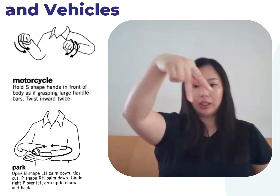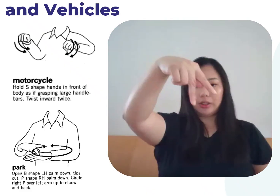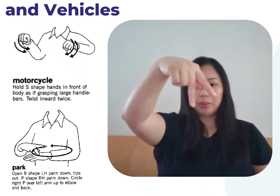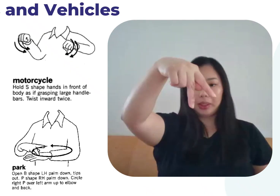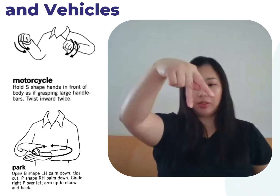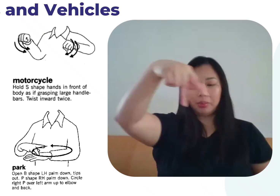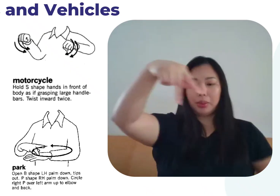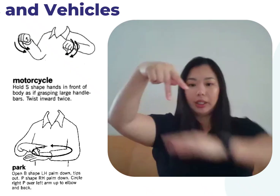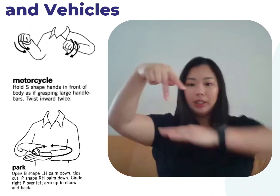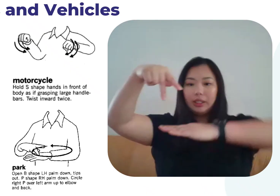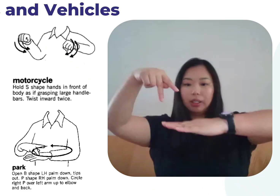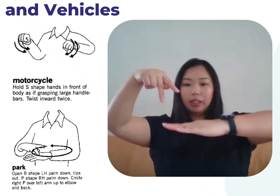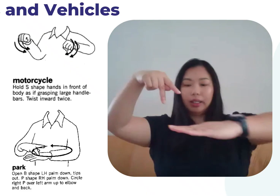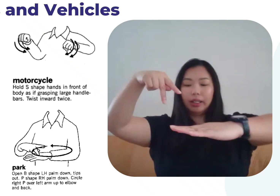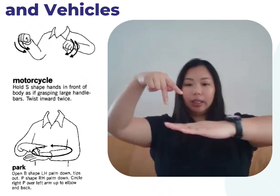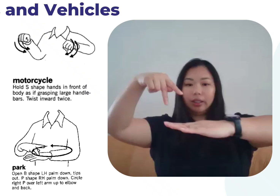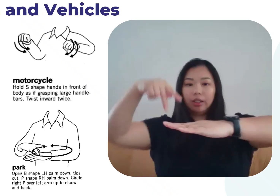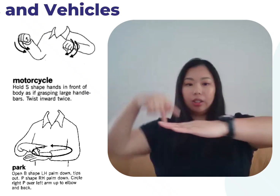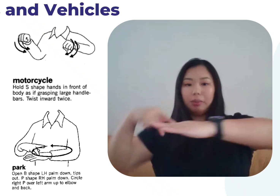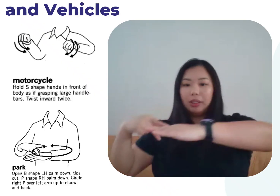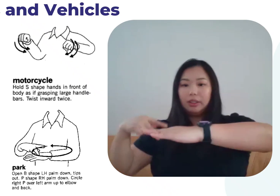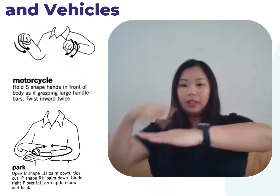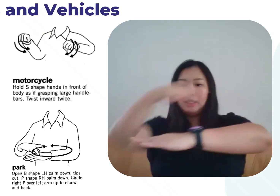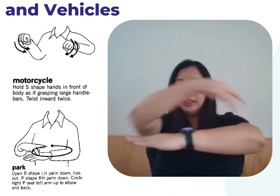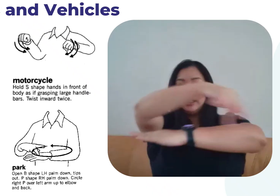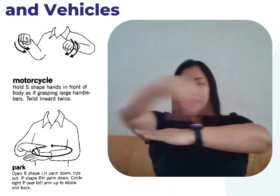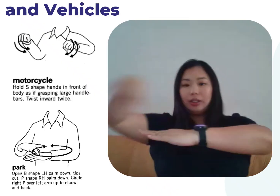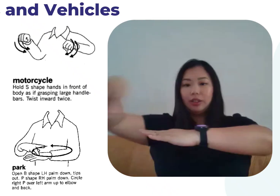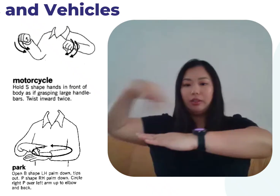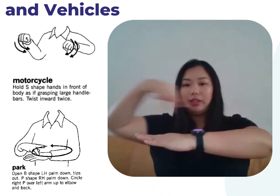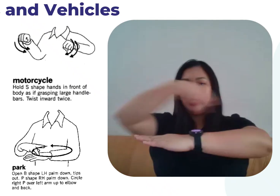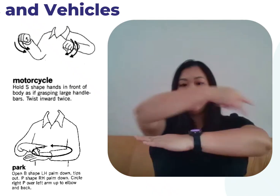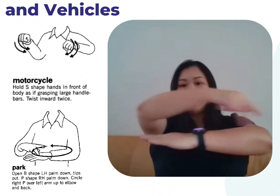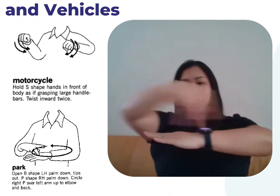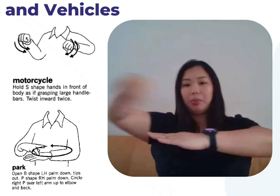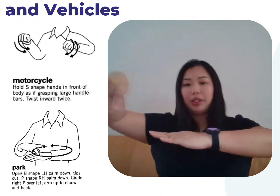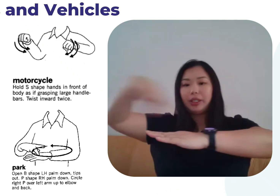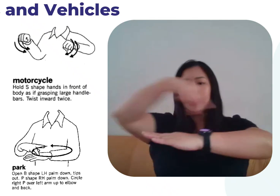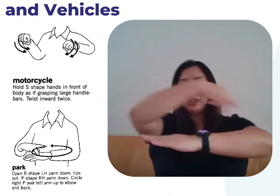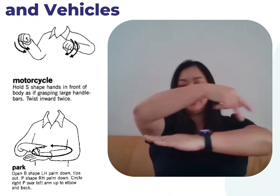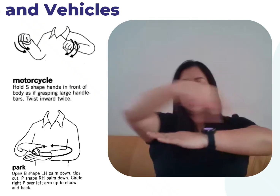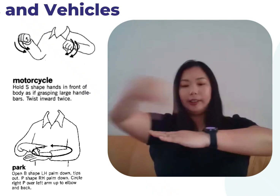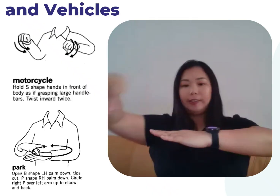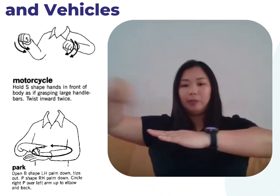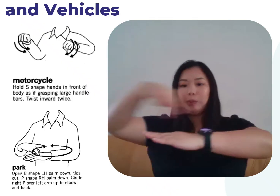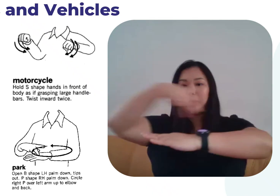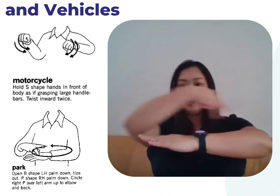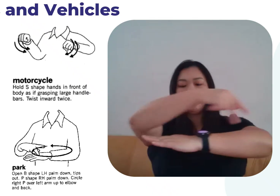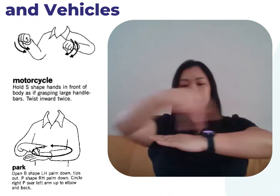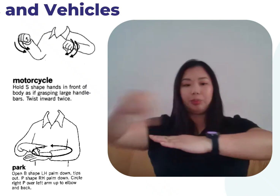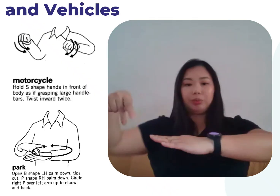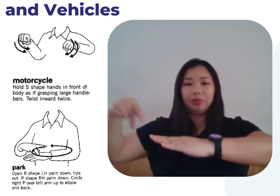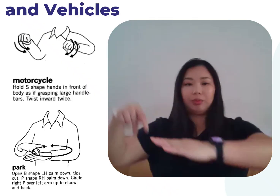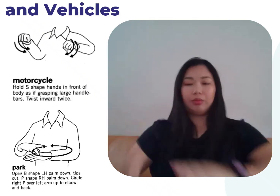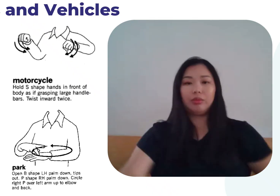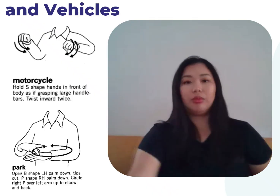the letter P for park, and your arm out like this and circle around. Park.